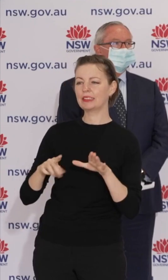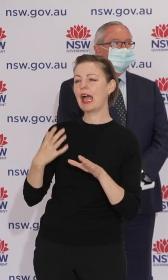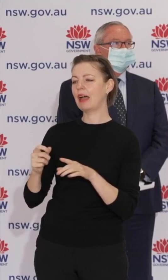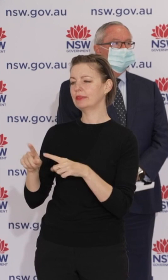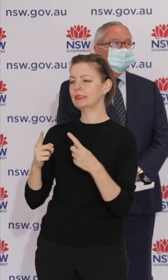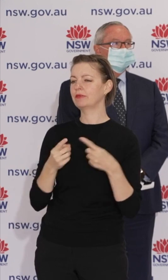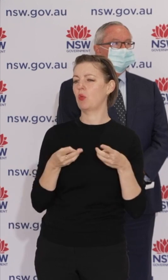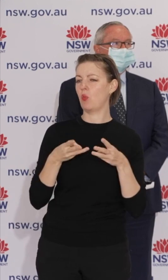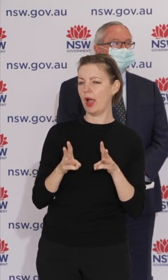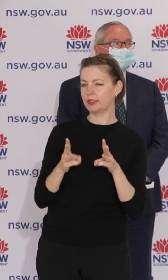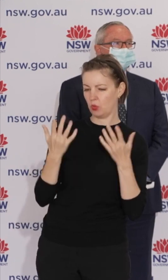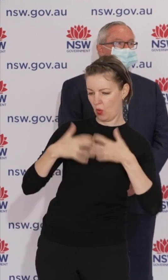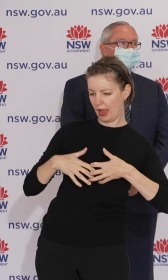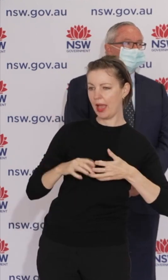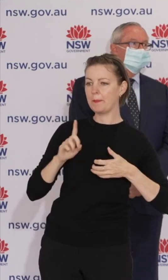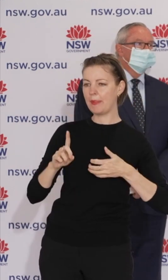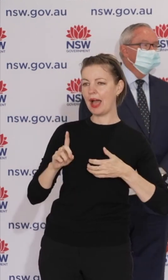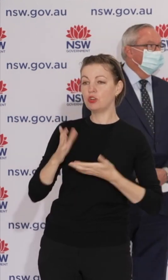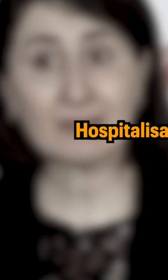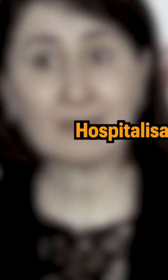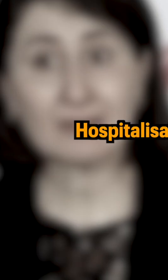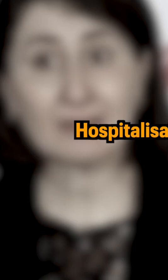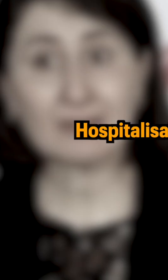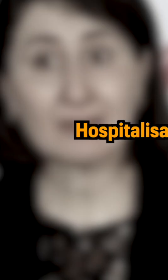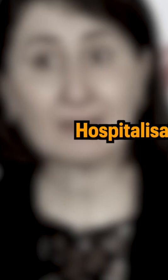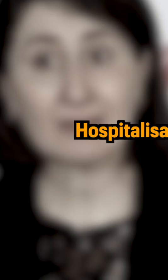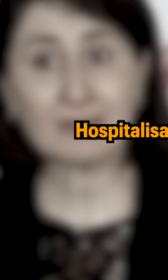Based on people admitted to hospital, so in a hospital itself.